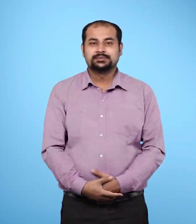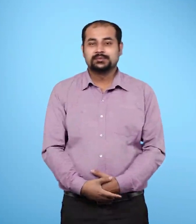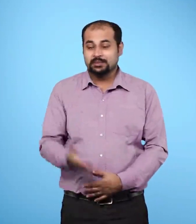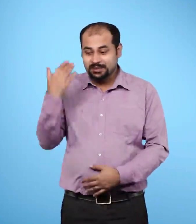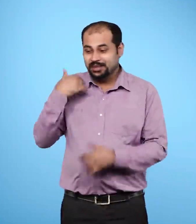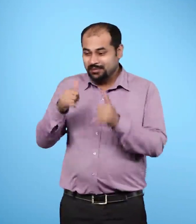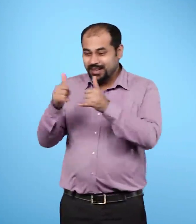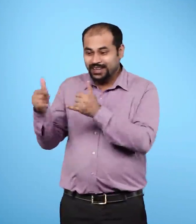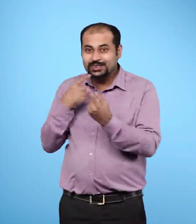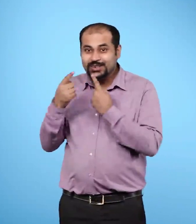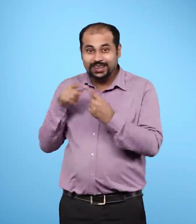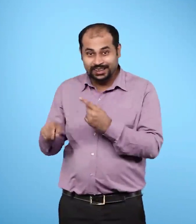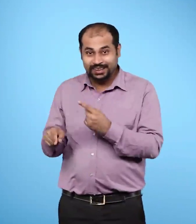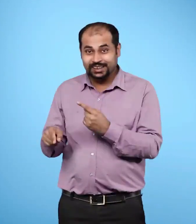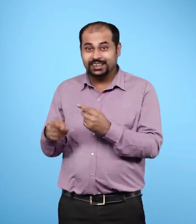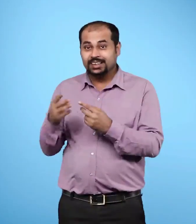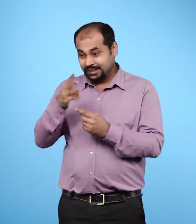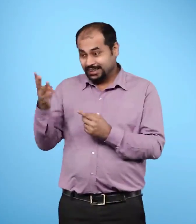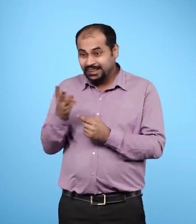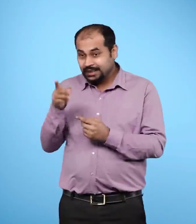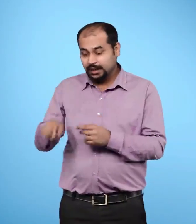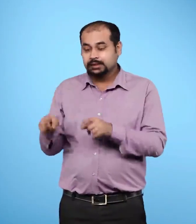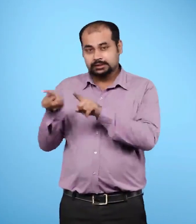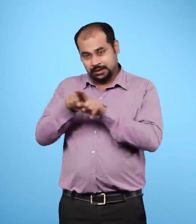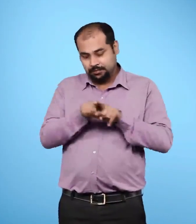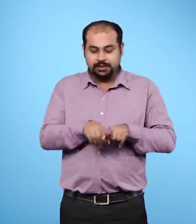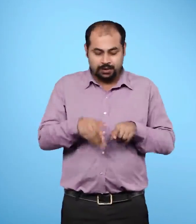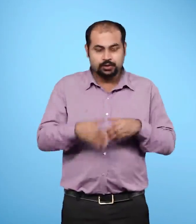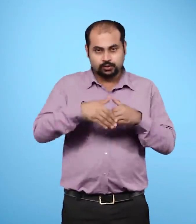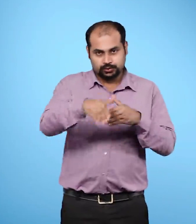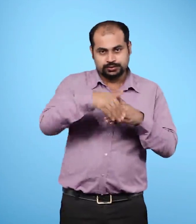The game played by 3 friends continues on this page.